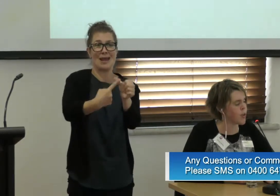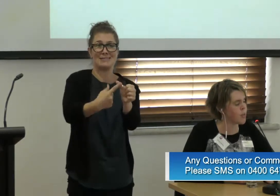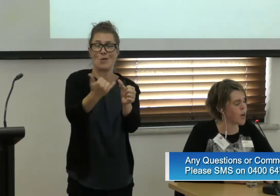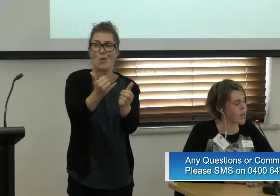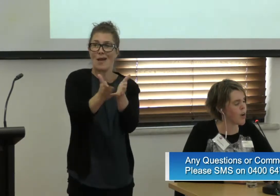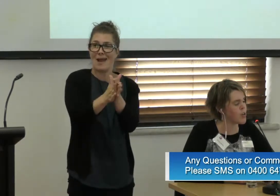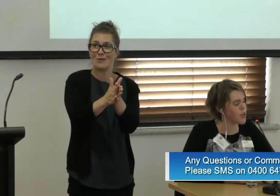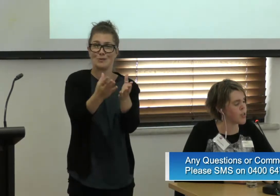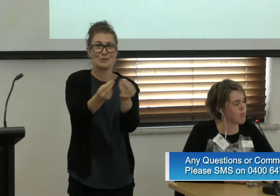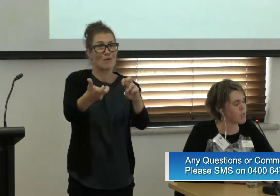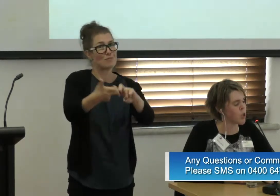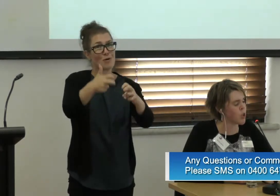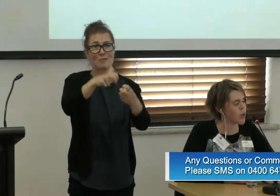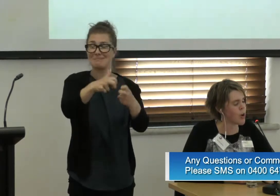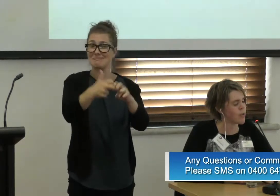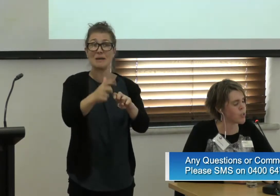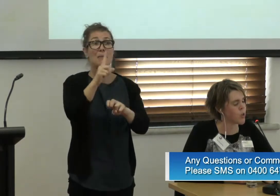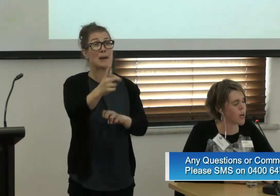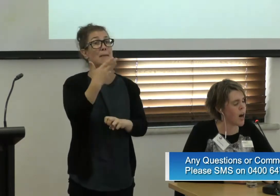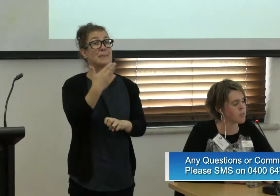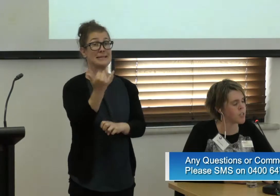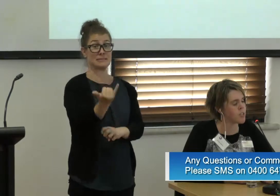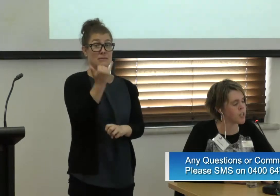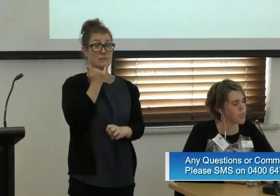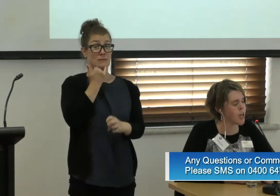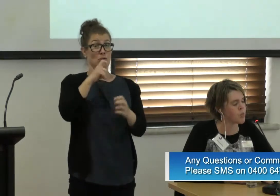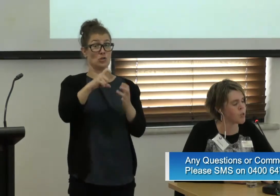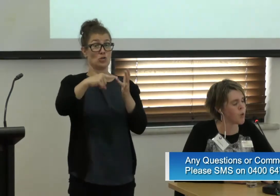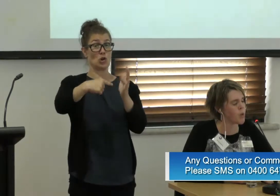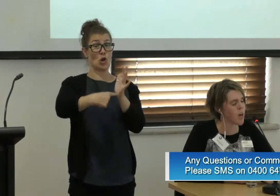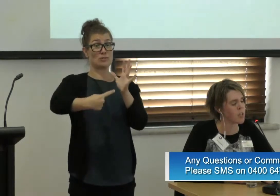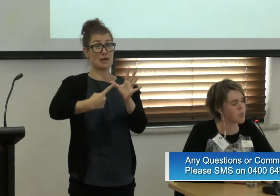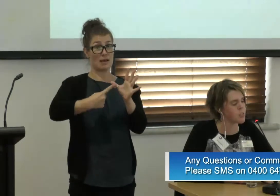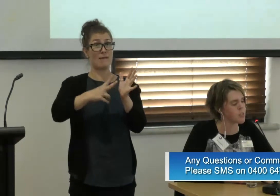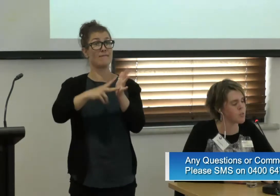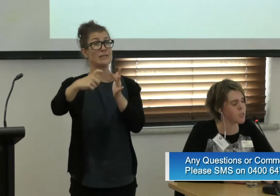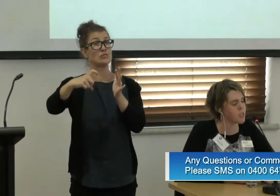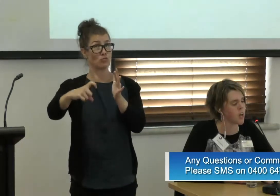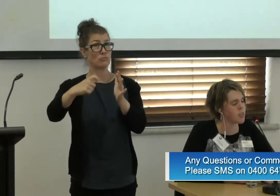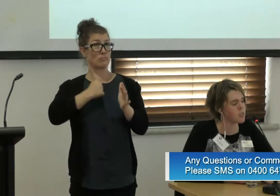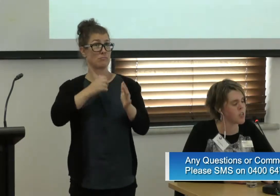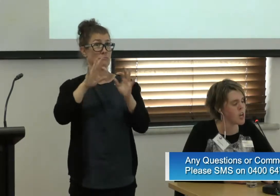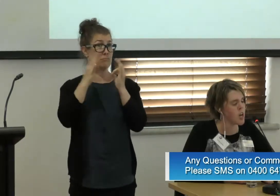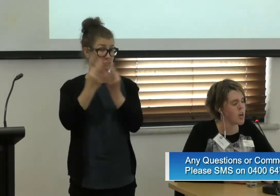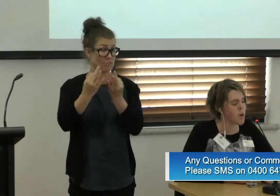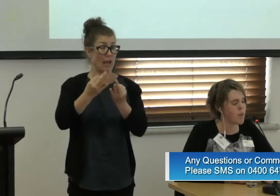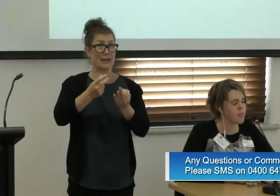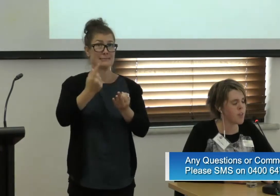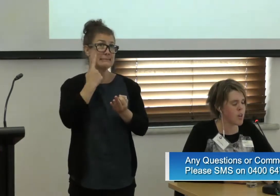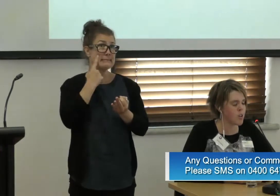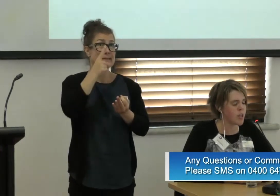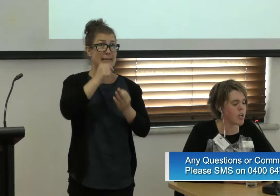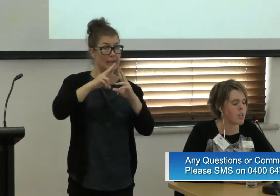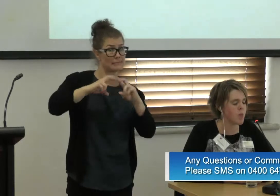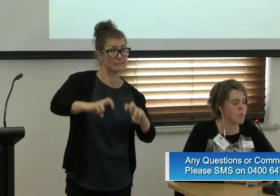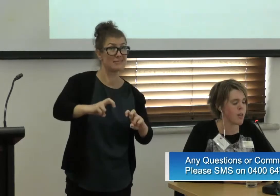to it, but I encourage you to give us a call at COTA Victoria after this session and we'll do what we can to assist with this case. But